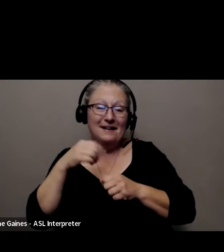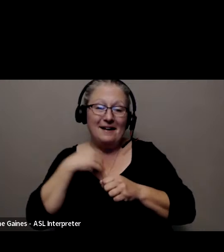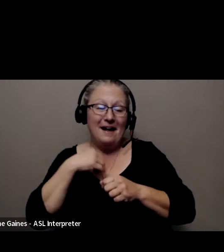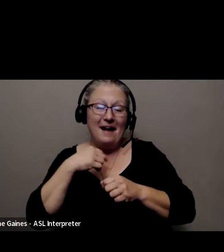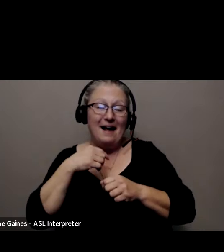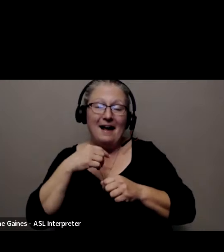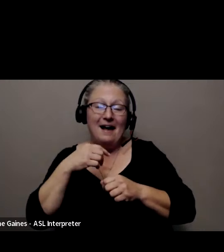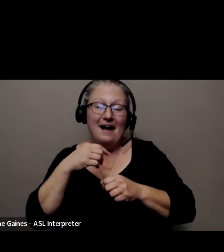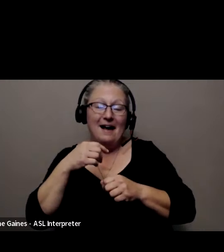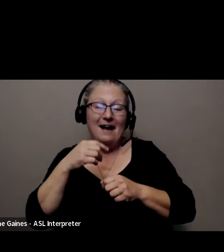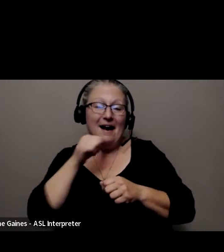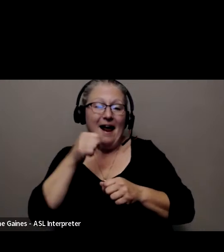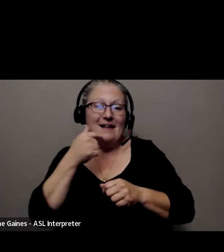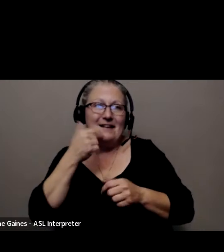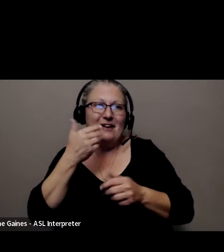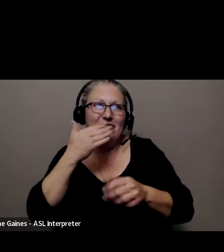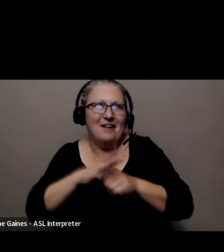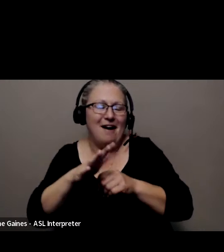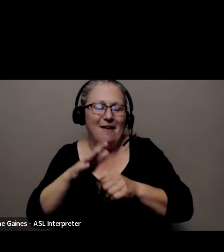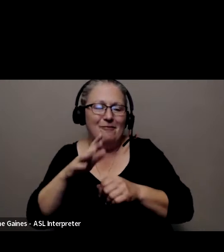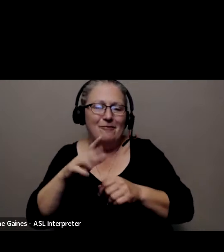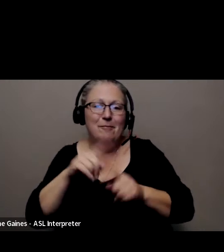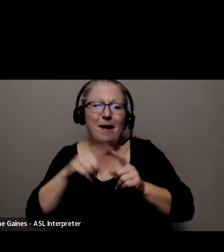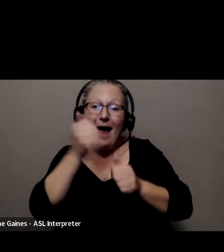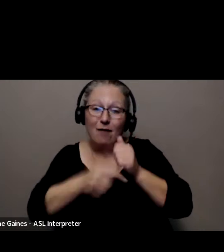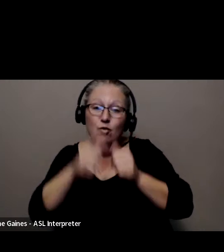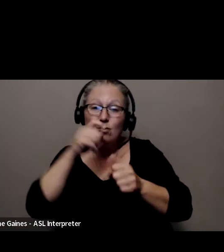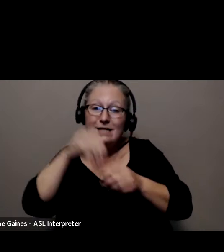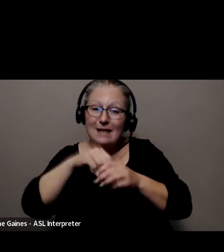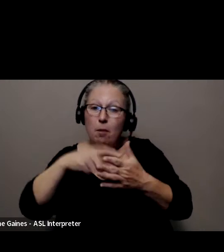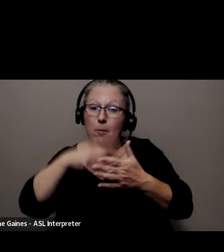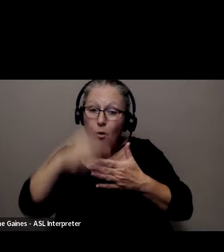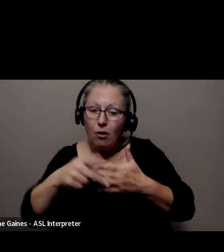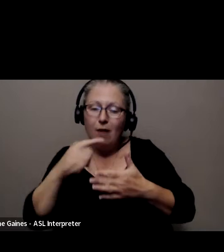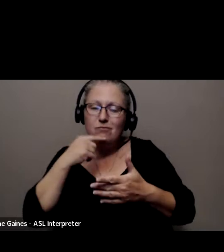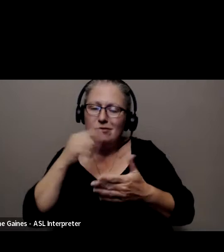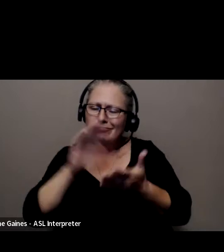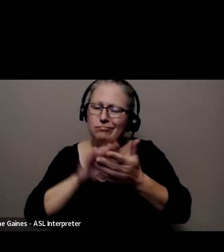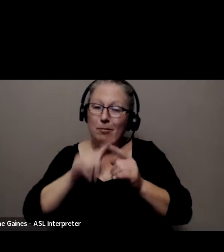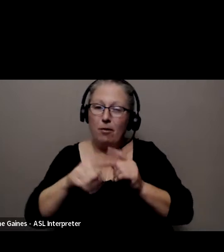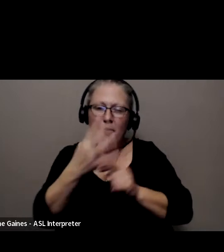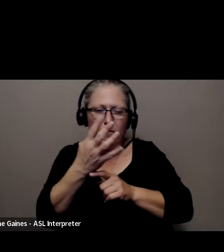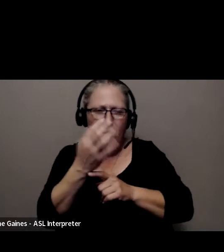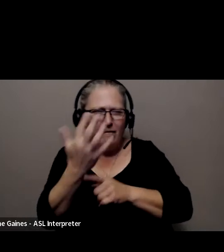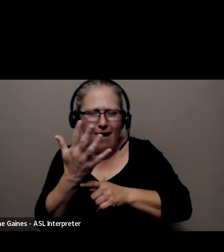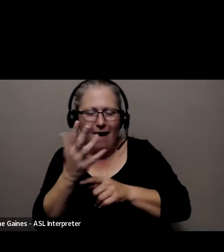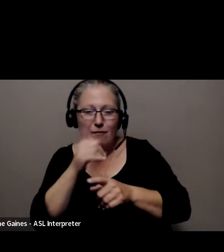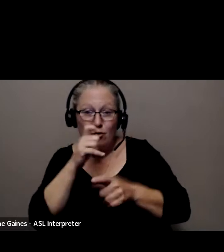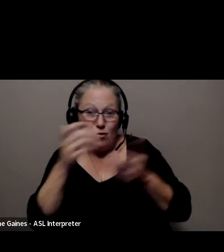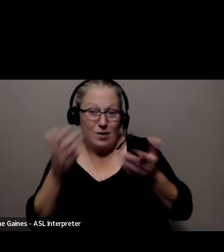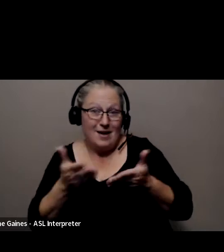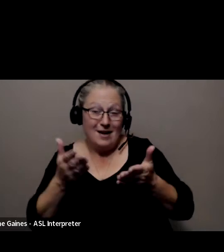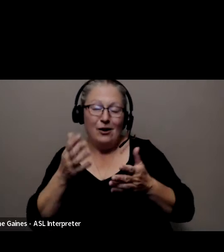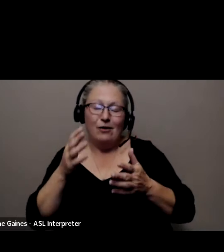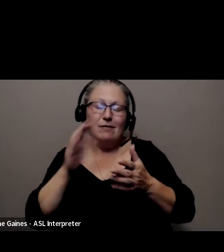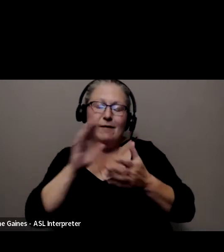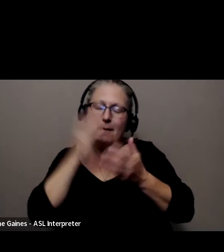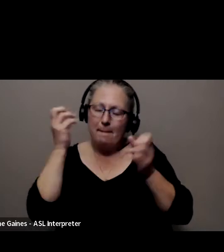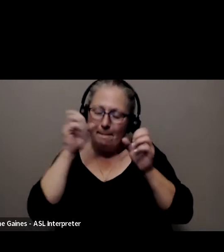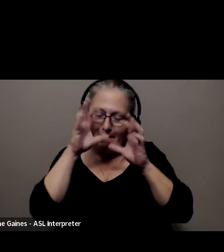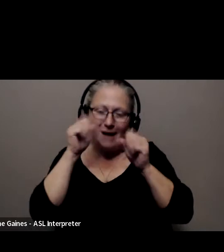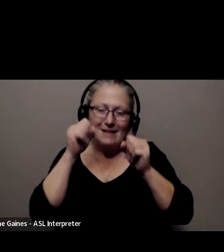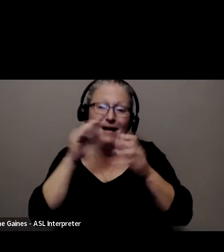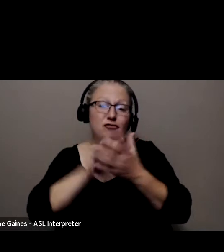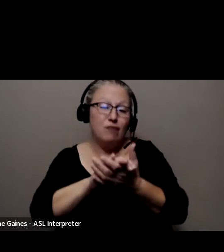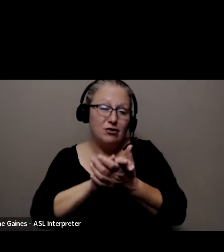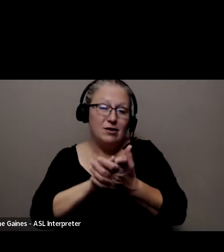but everybody in the program is a shout out. But the 4 standouts or 5 standouts that were here, amazing, and congratulations. And I